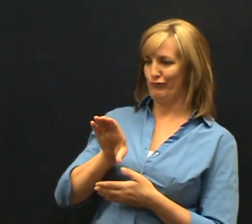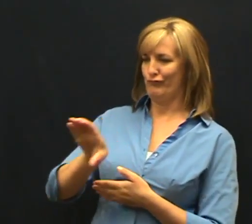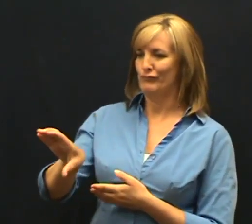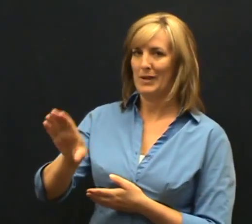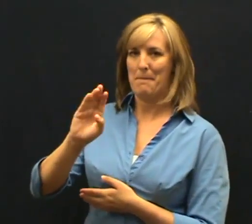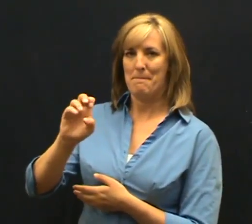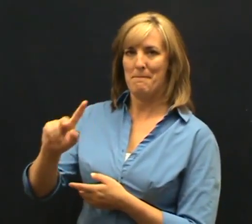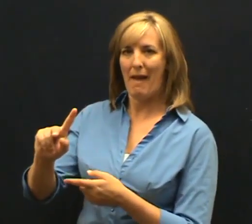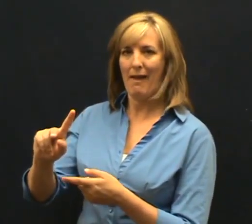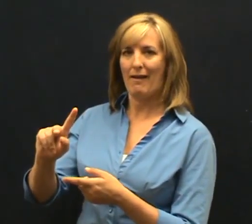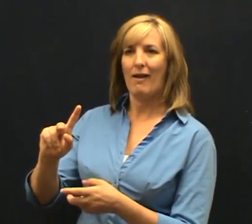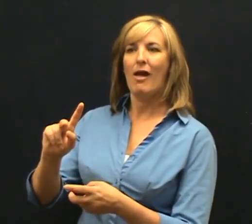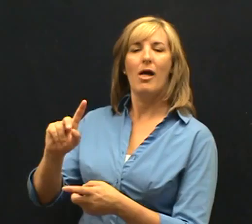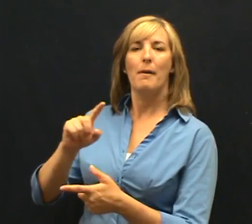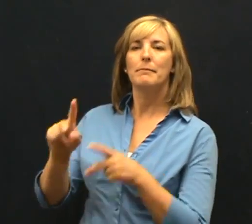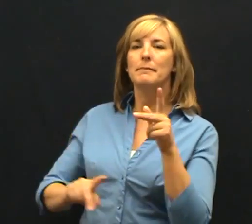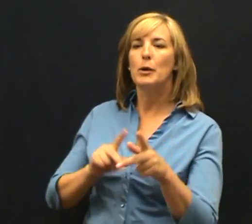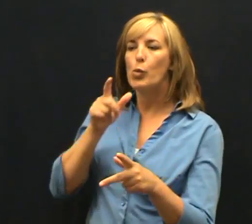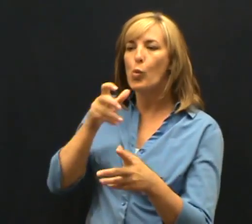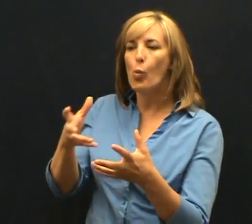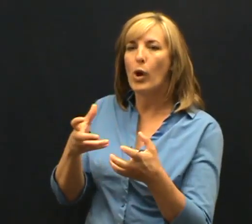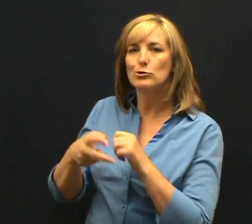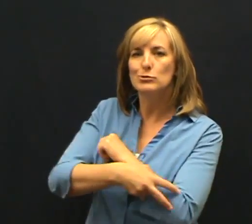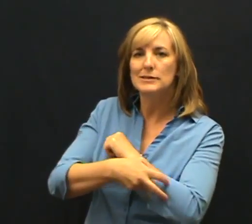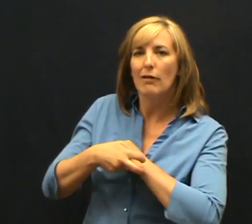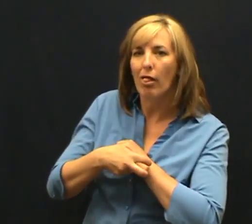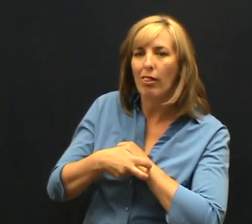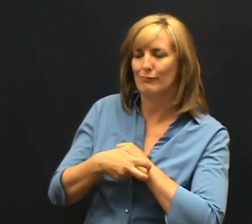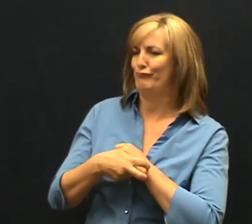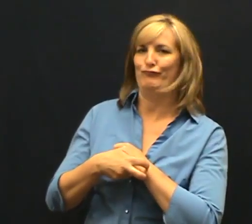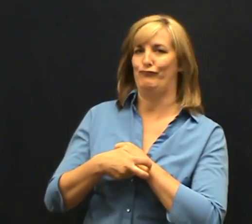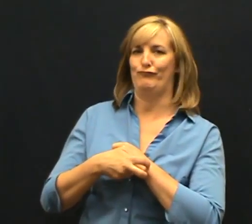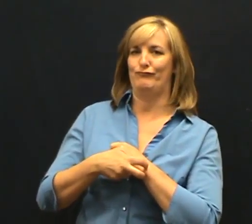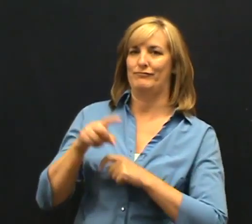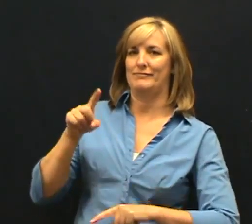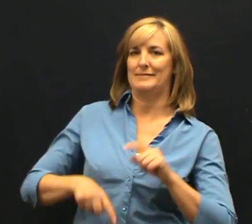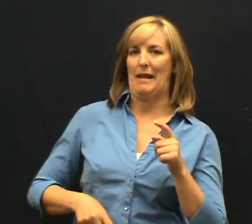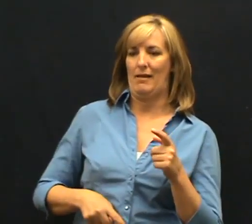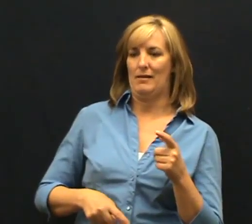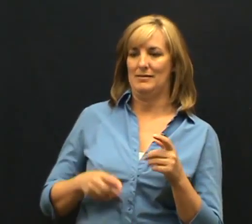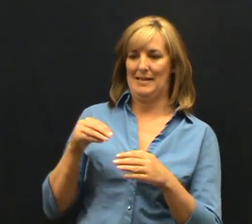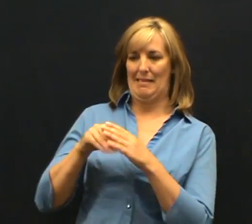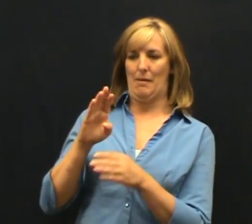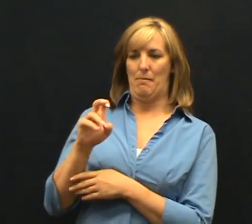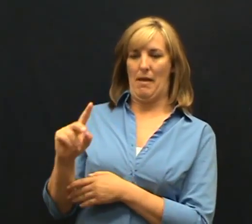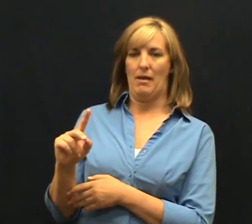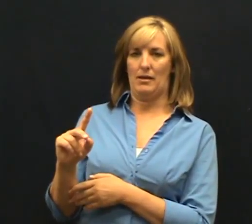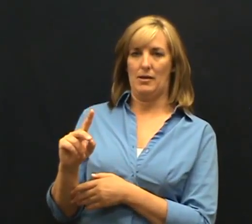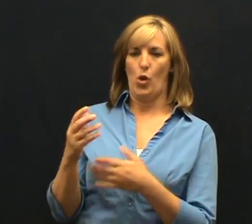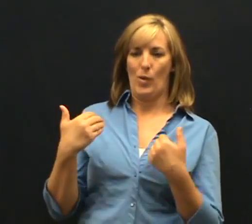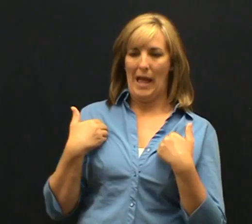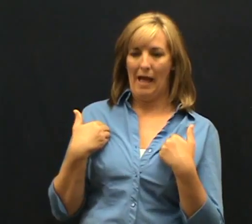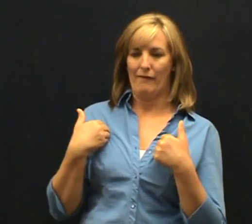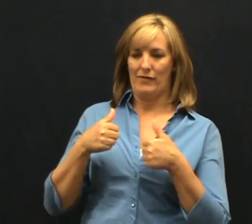to take it from you. By documenting procedures, because you've got deposits and you can track those